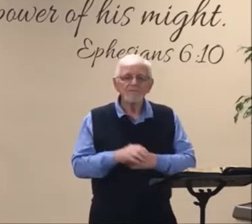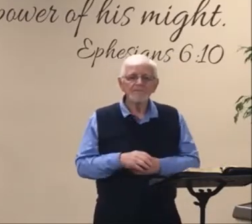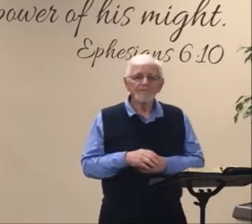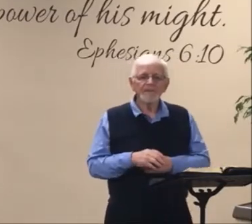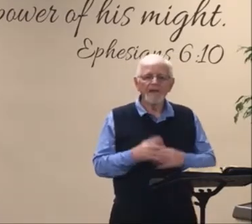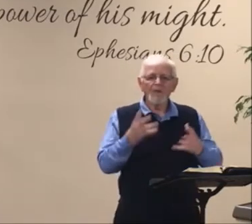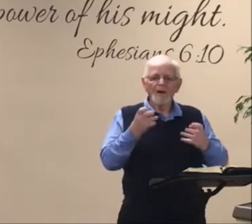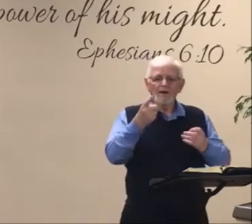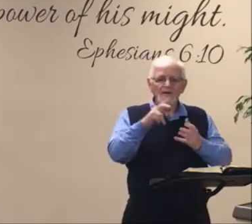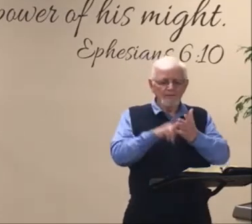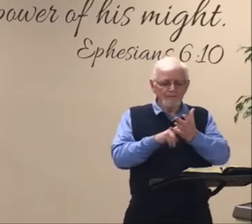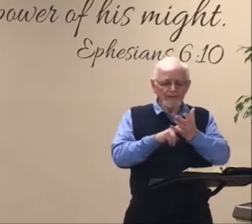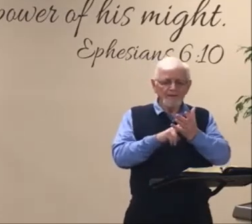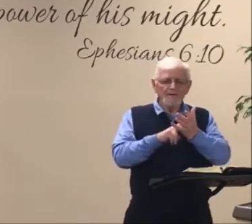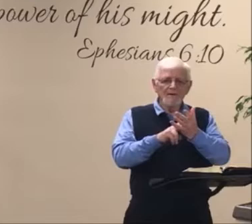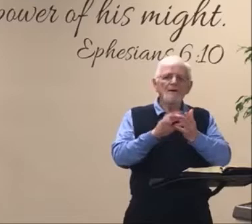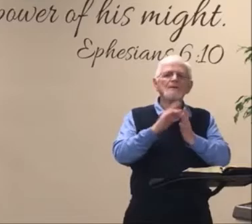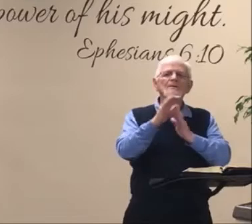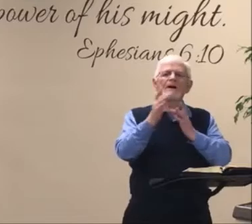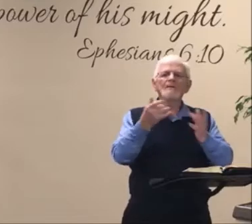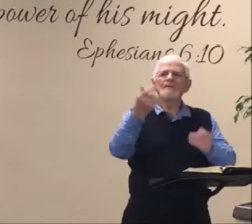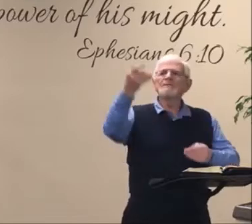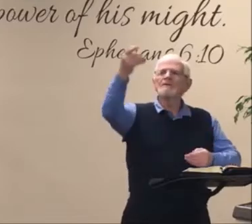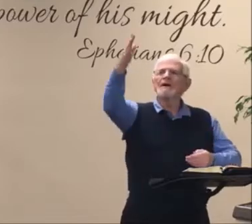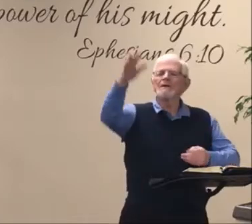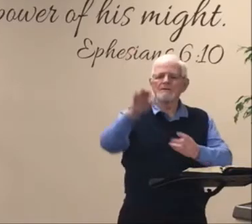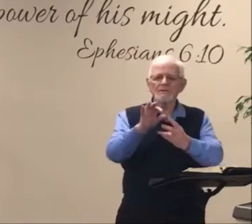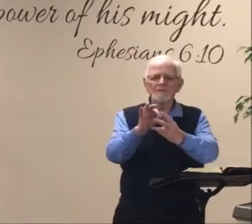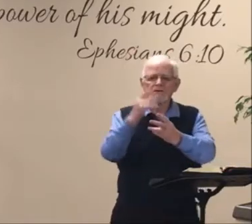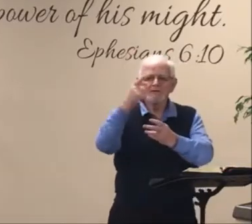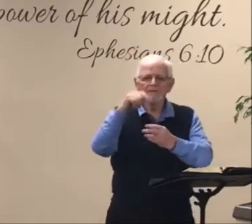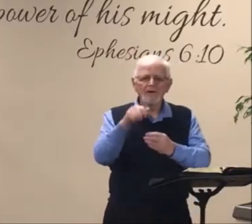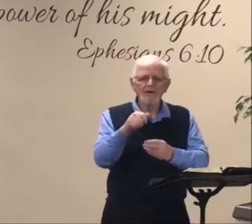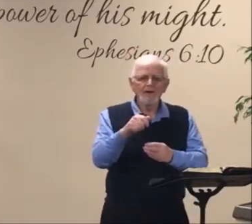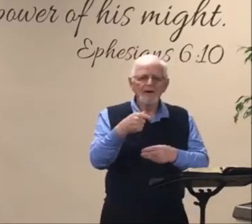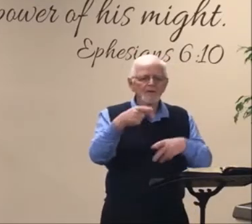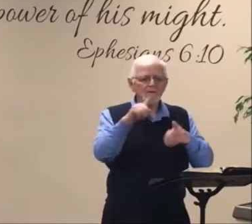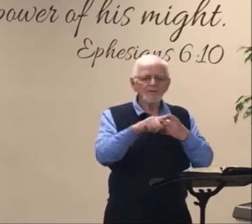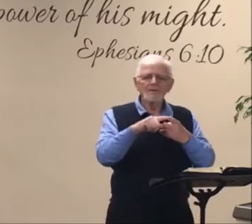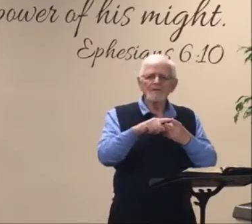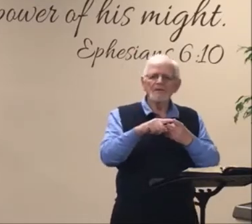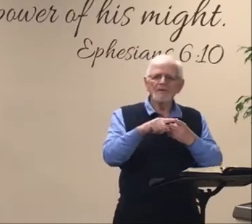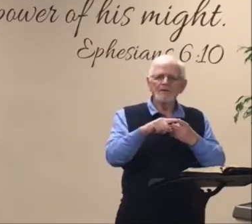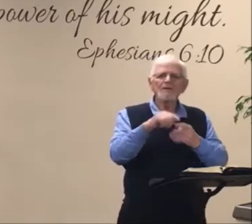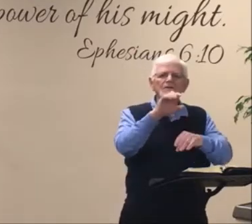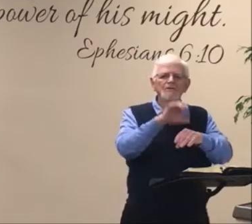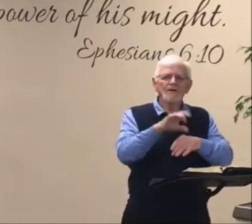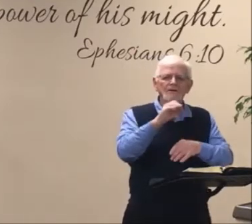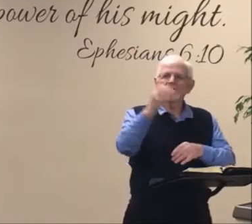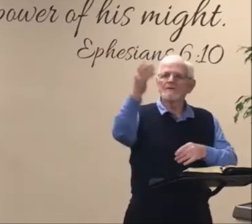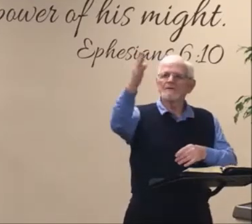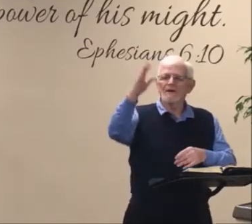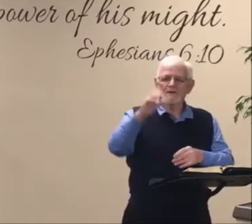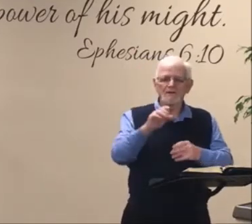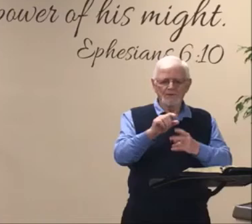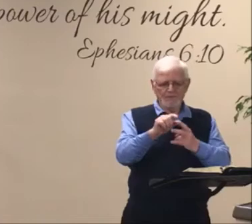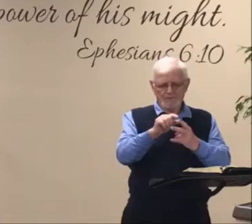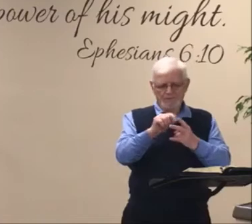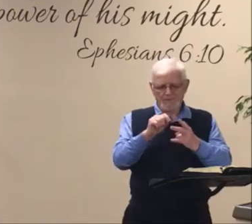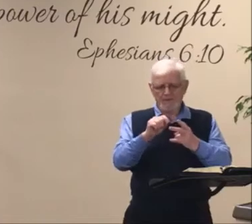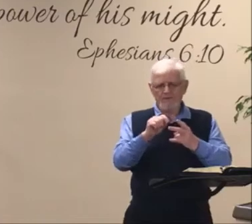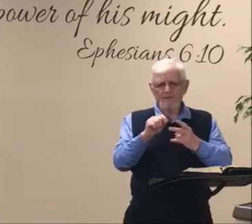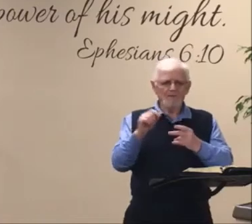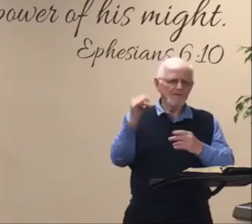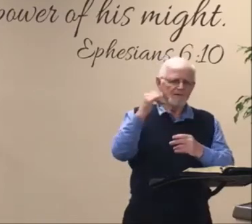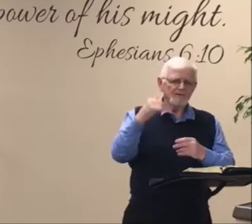I really don't care. I want you to read the Bible of God's choice. And I want you to go to the church of God's choice. I have people call me sometimes.